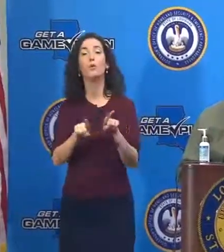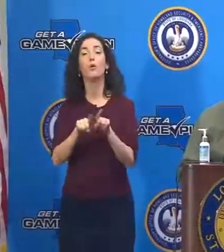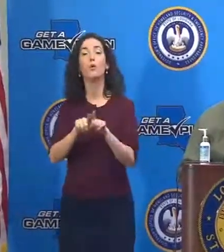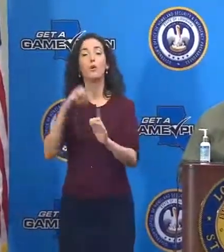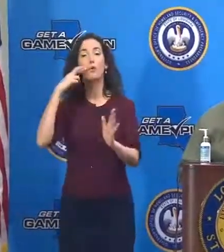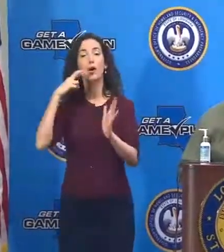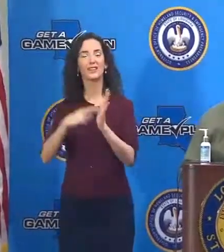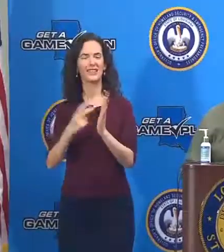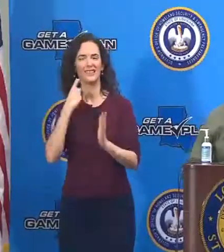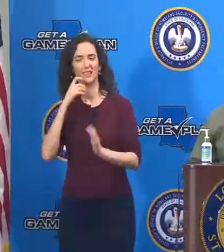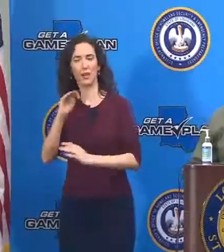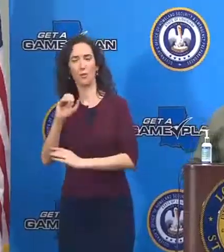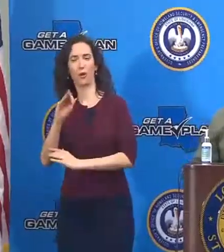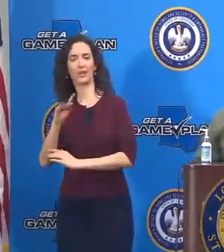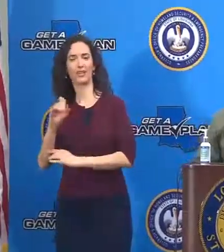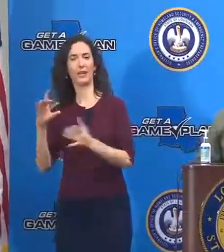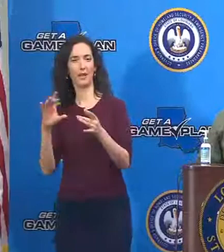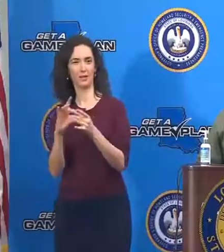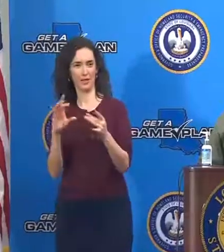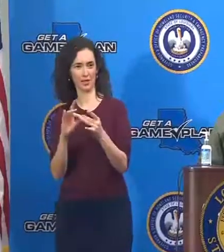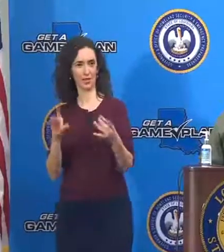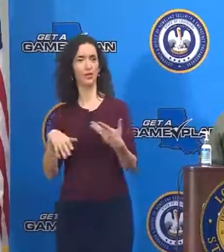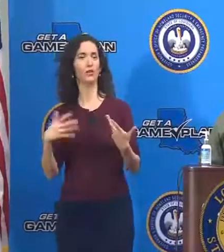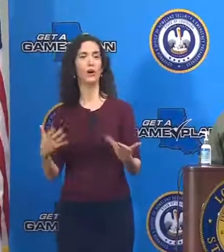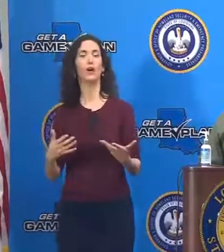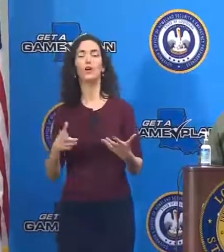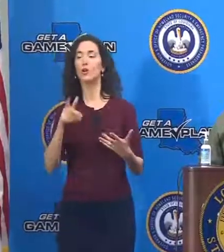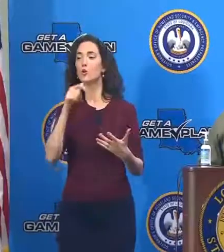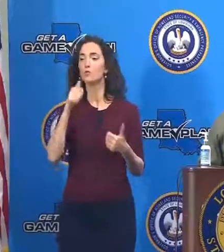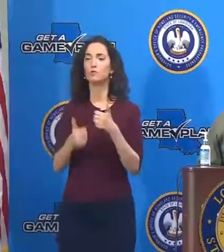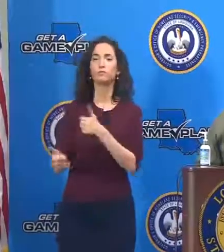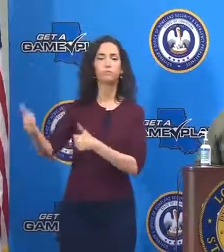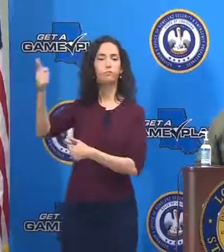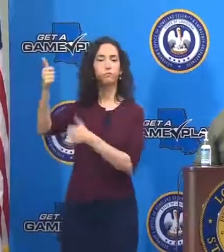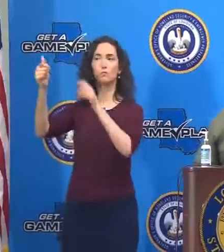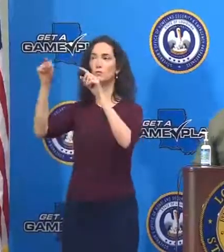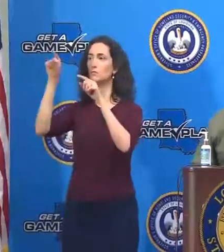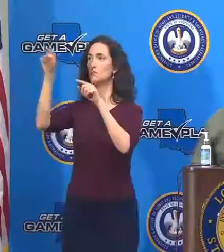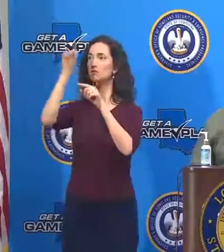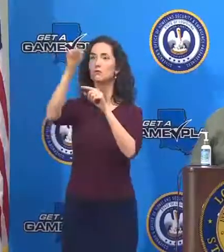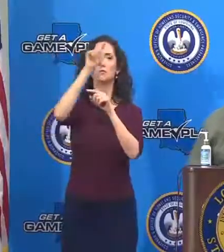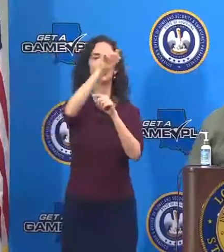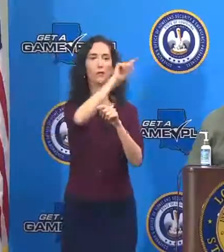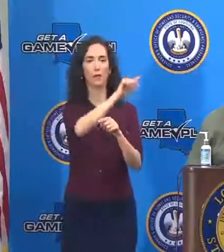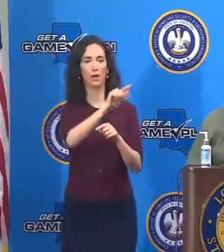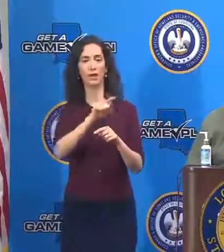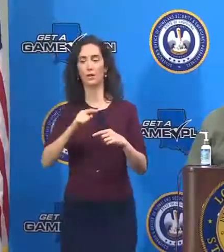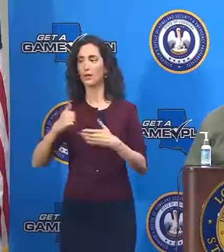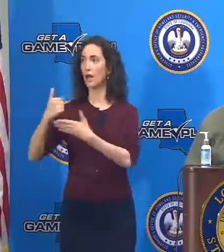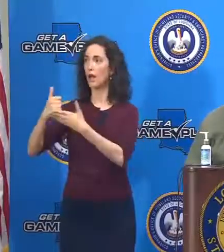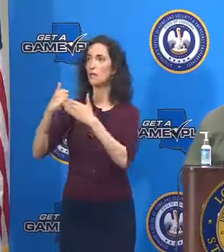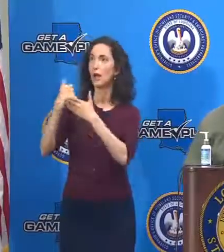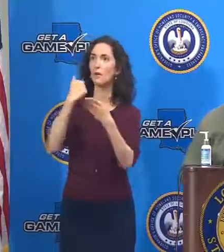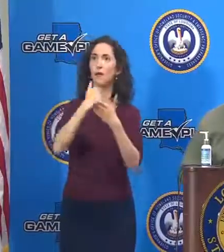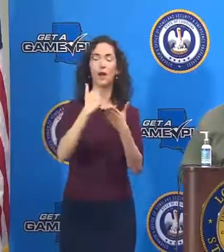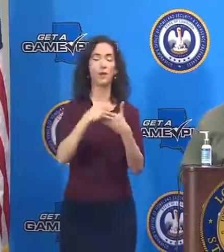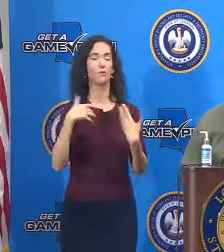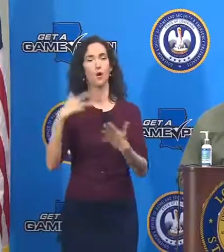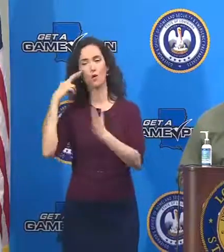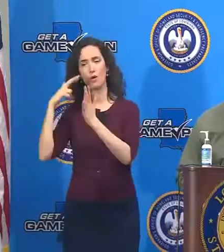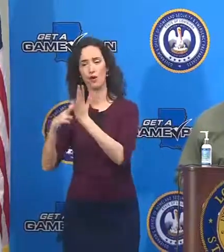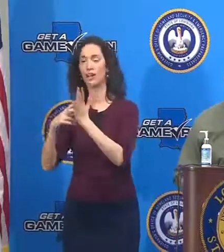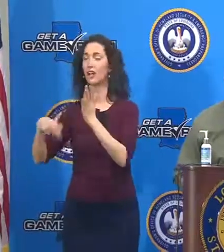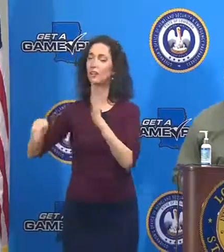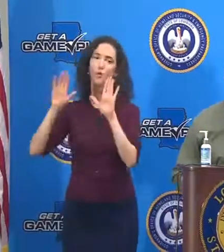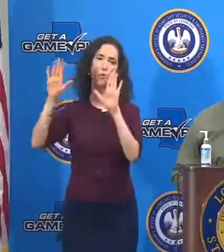acknowledge, as Marquita laid out, all of the different cabinet officials that participate in various stages of this disaster, and it's an amazing group